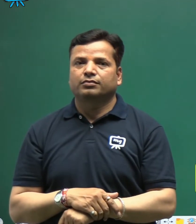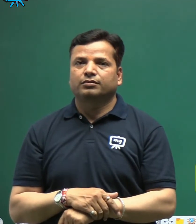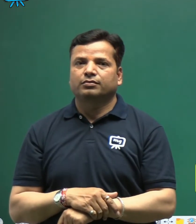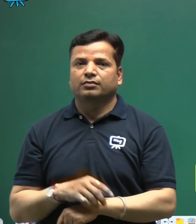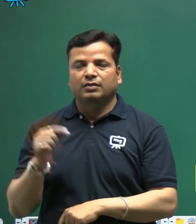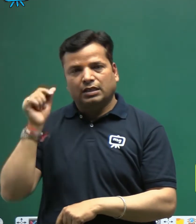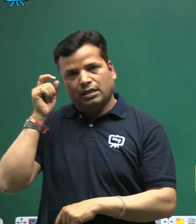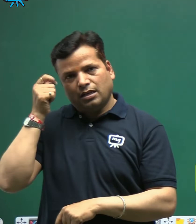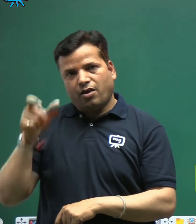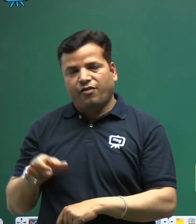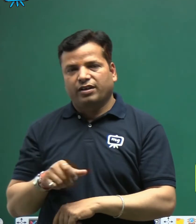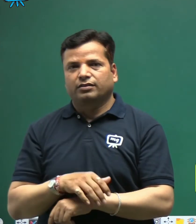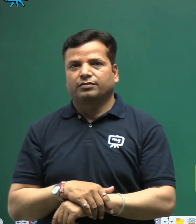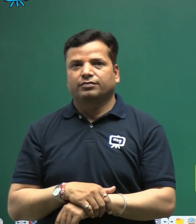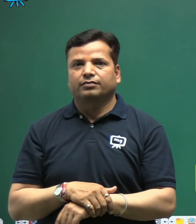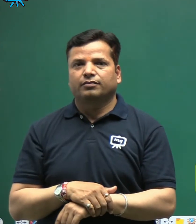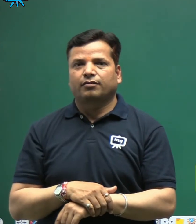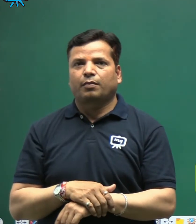affection,